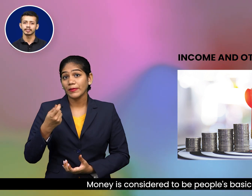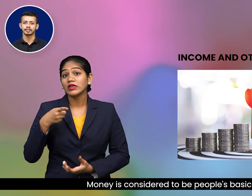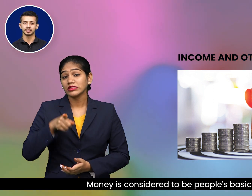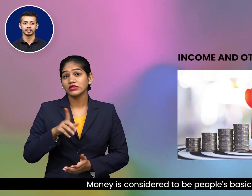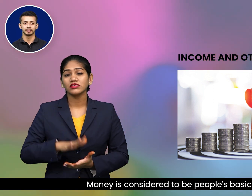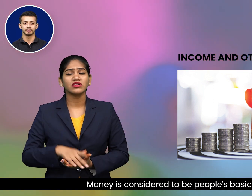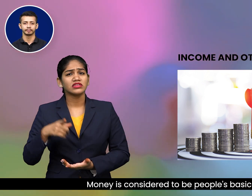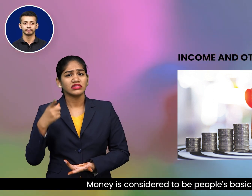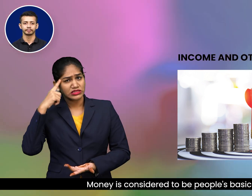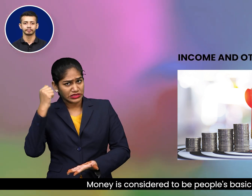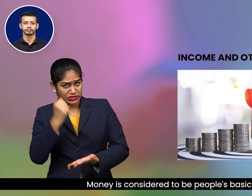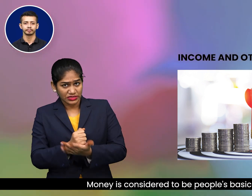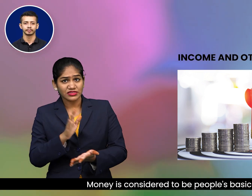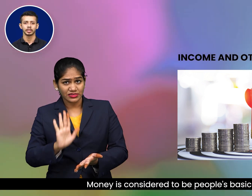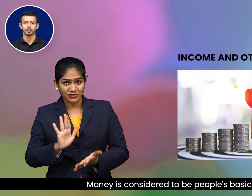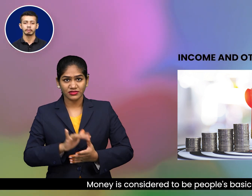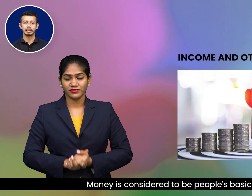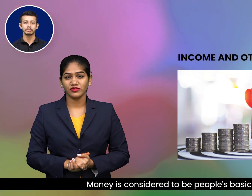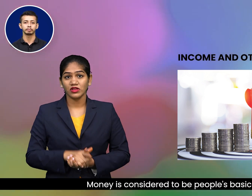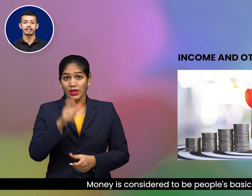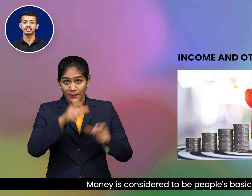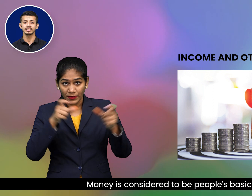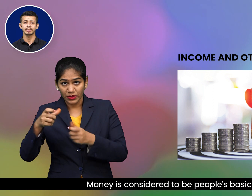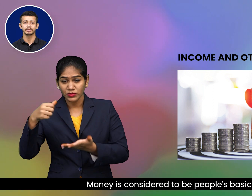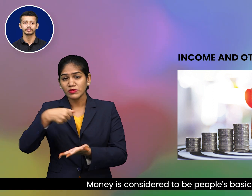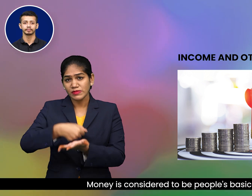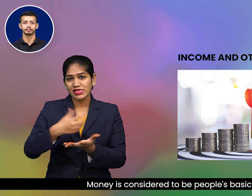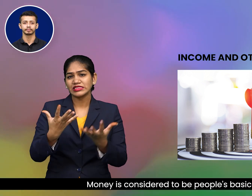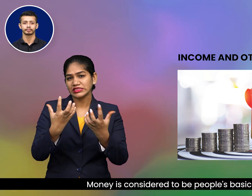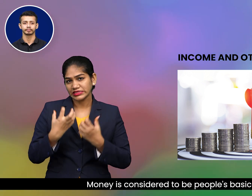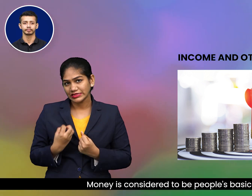Money is considered to be people's basic need,